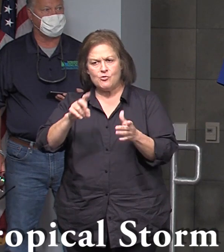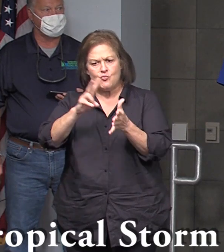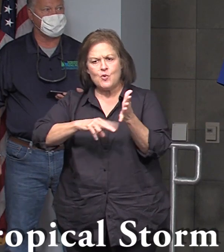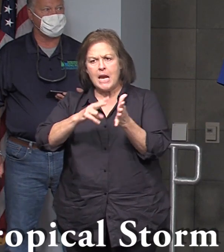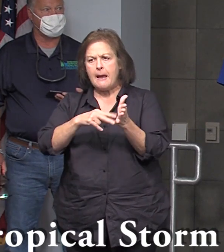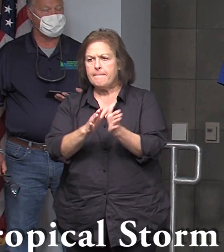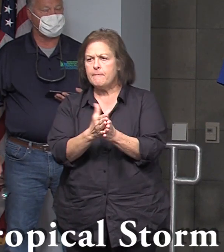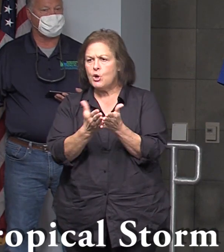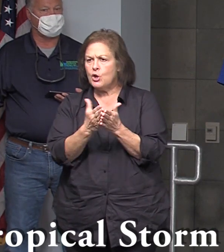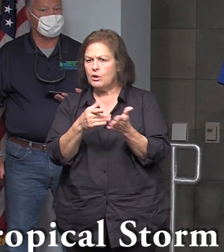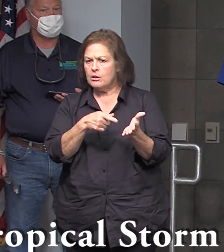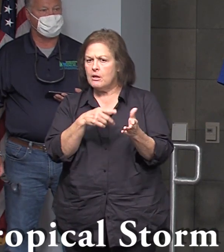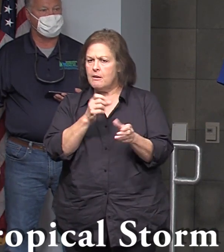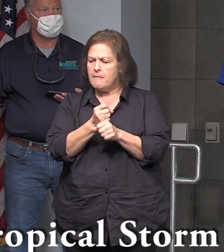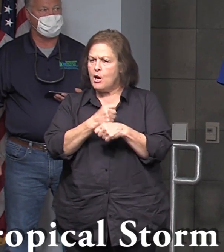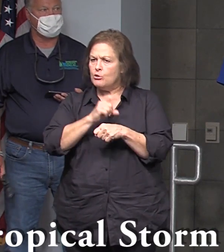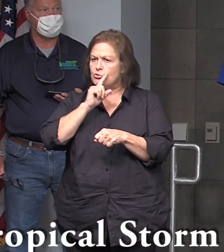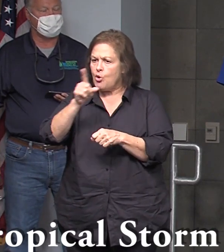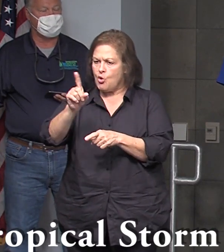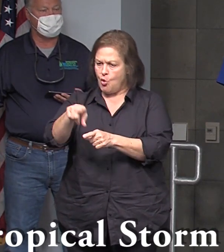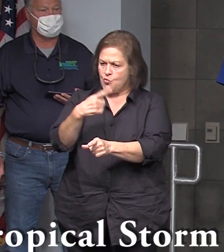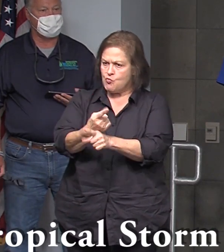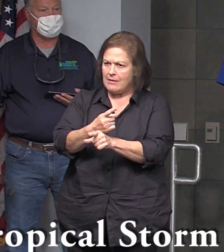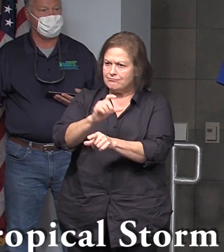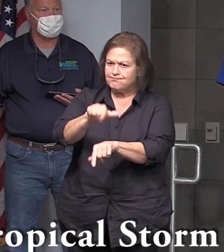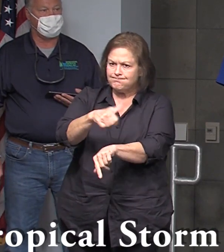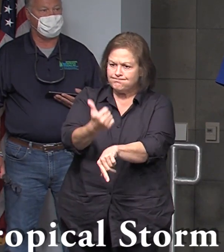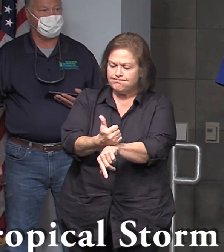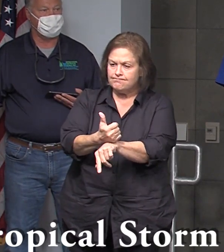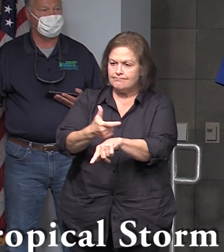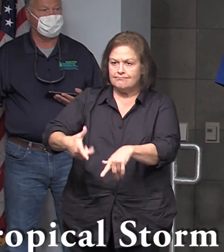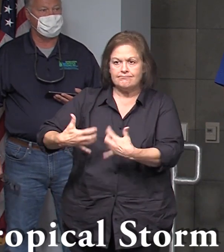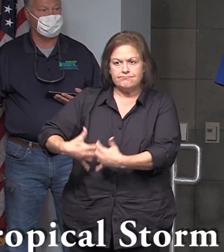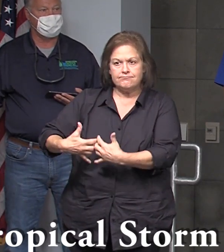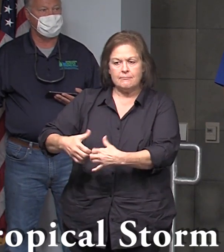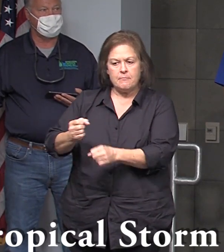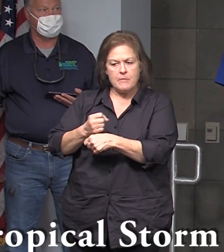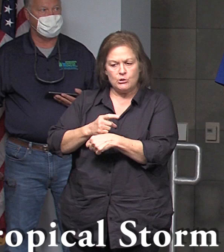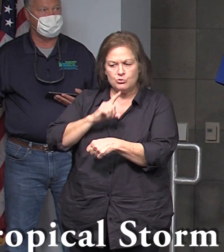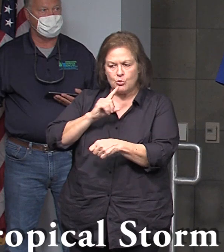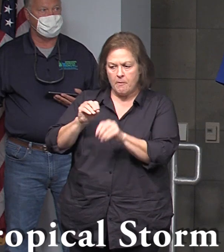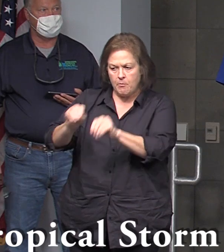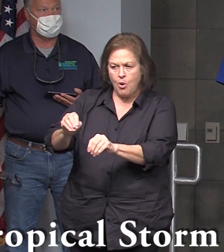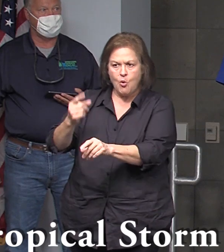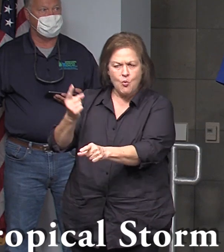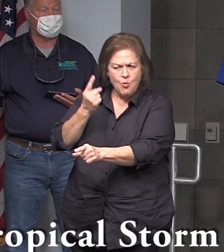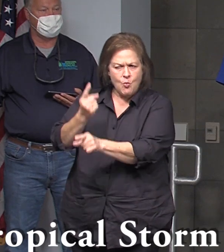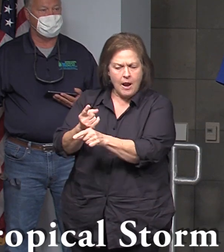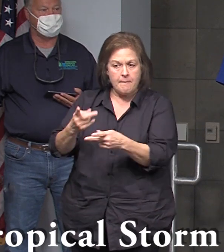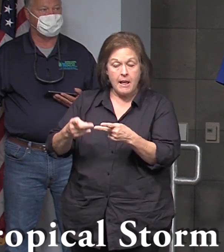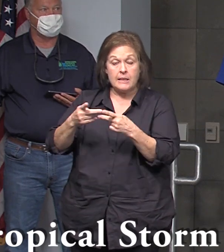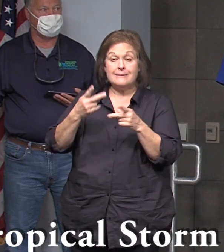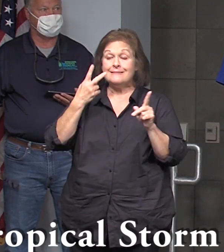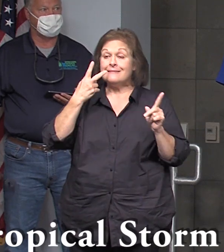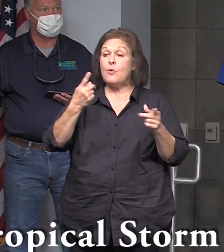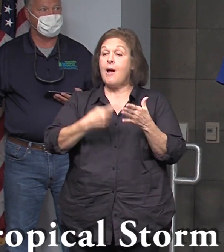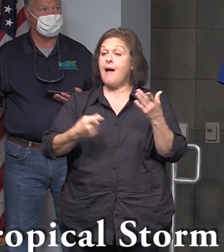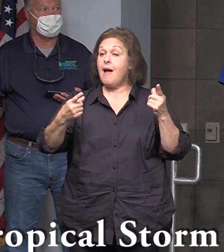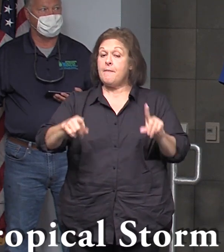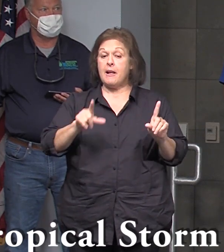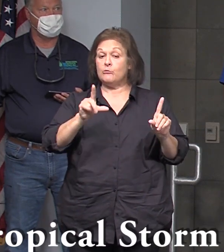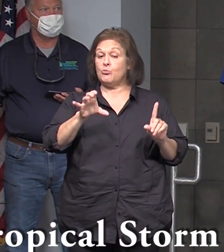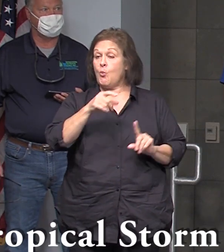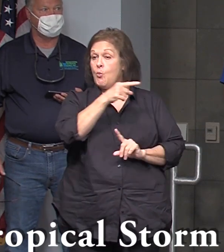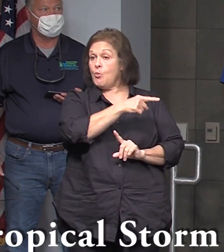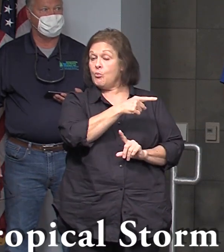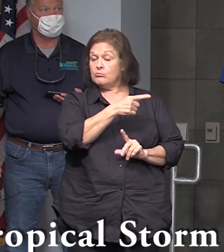instructions, make sure it's installed correctly, put in the appropriate place. Unfortunately, in Lake Charles, there have